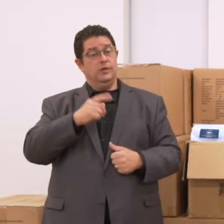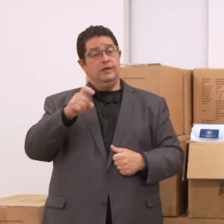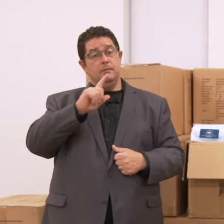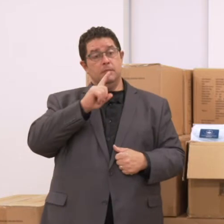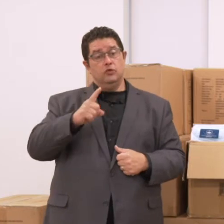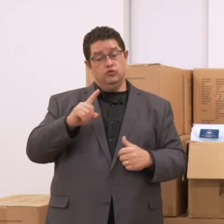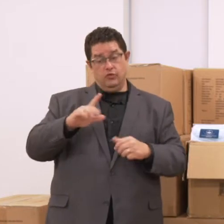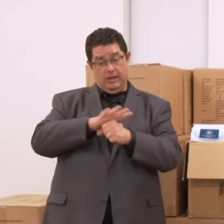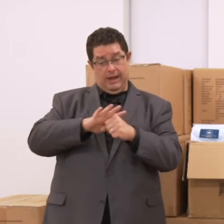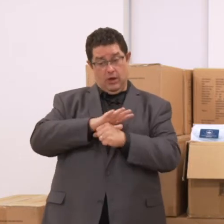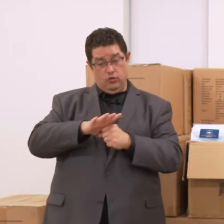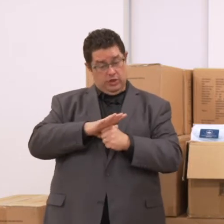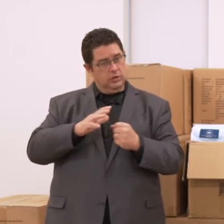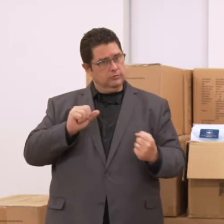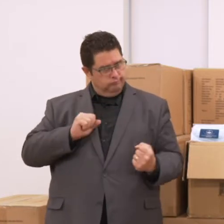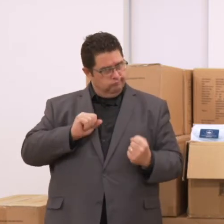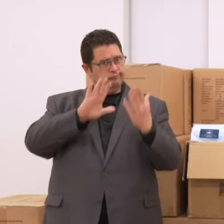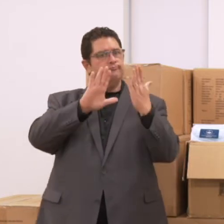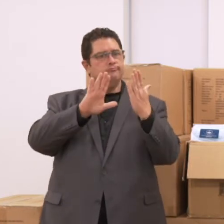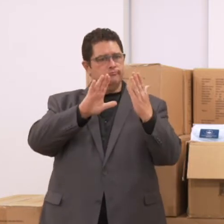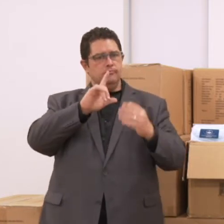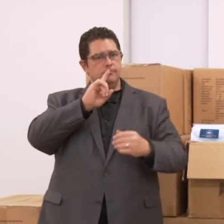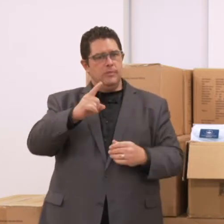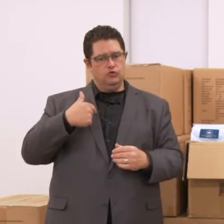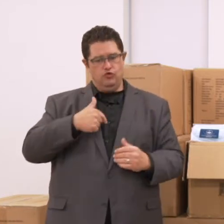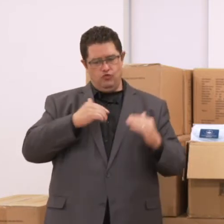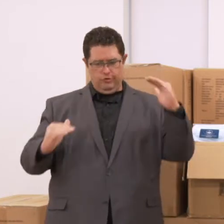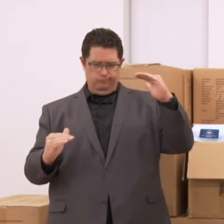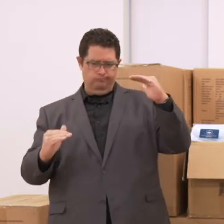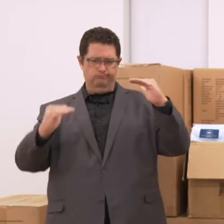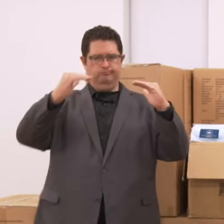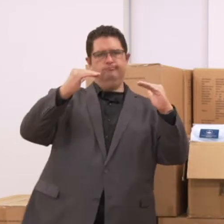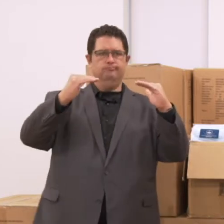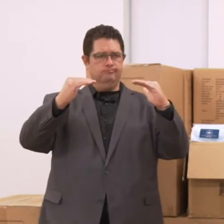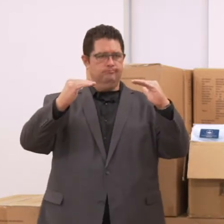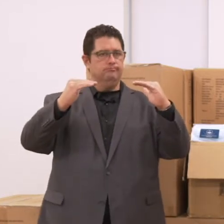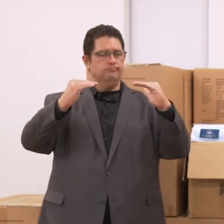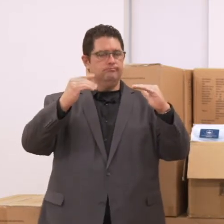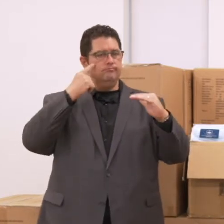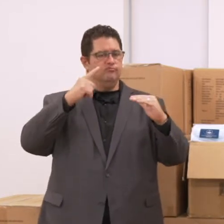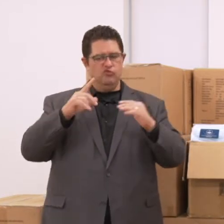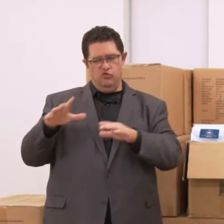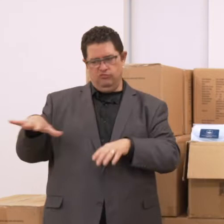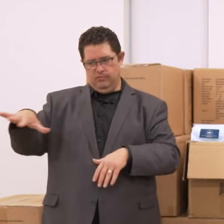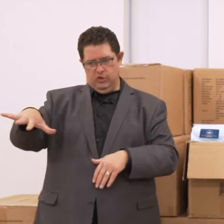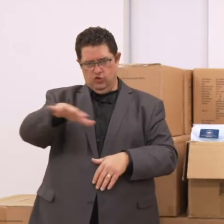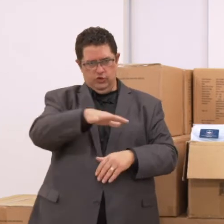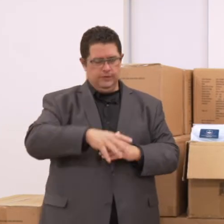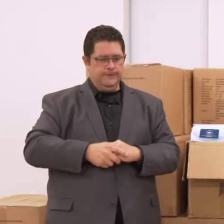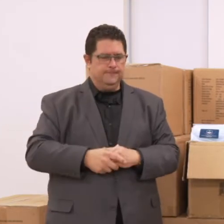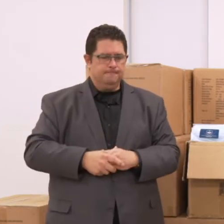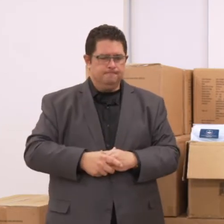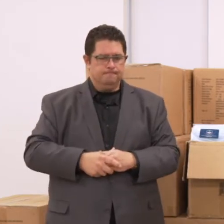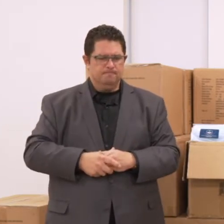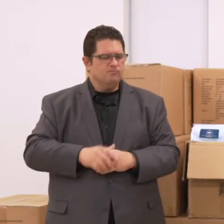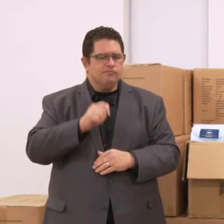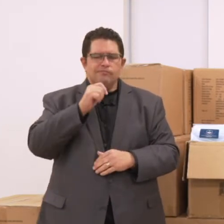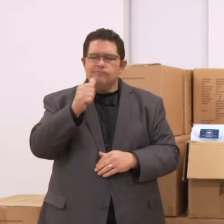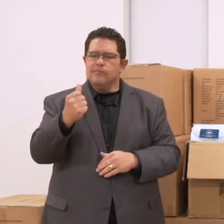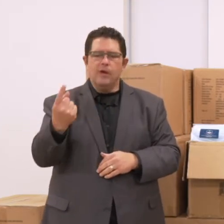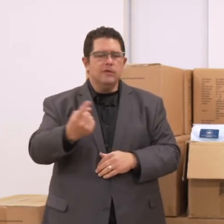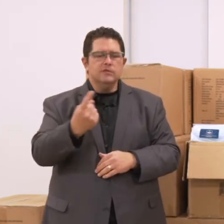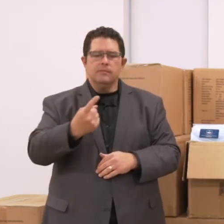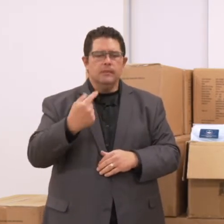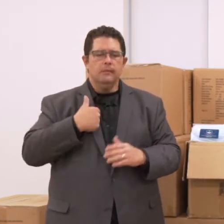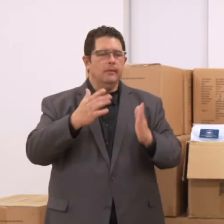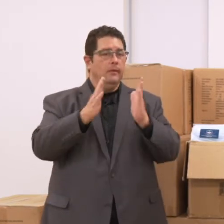forward, and it is, to make sure we bridge those equity gaps as well. So this is not something that I would ask the